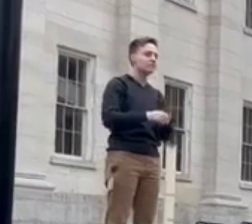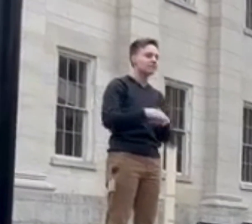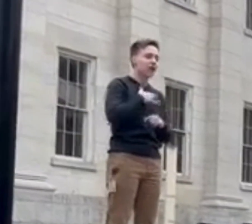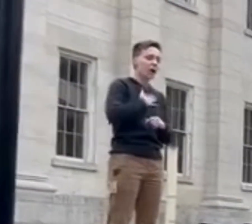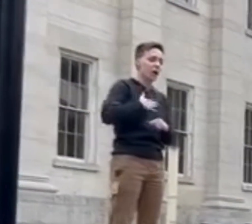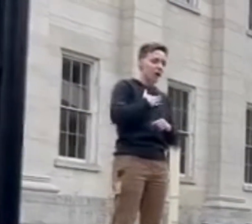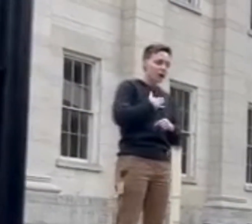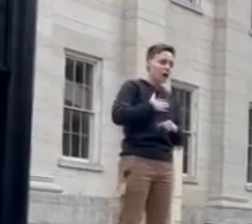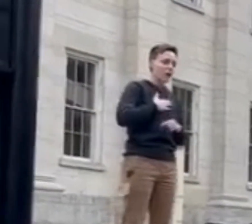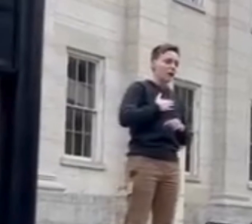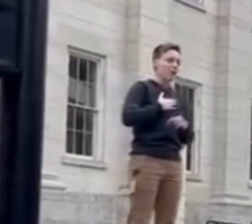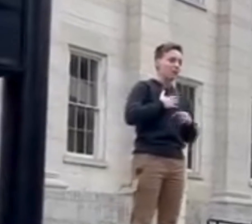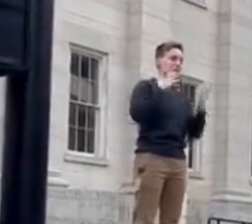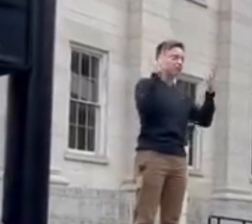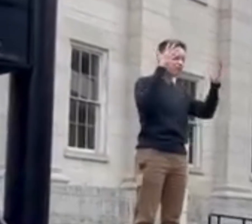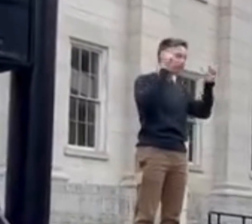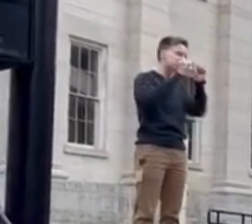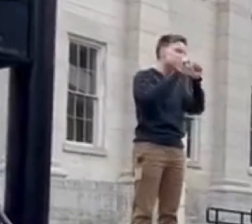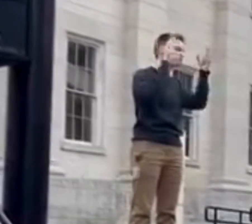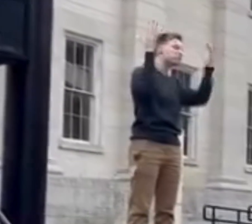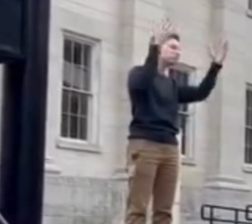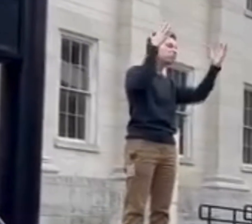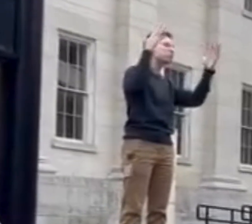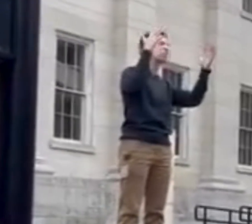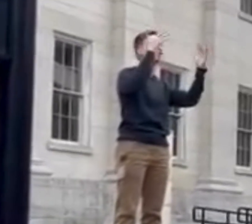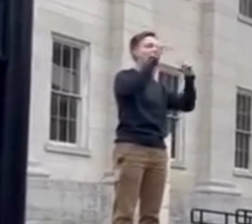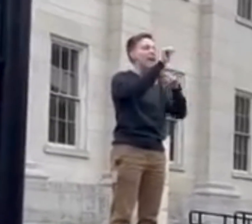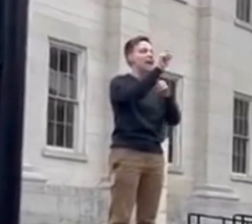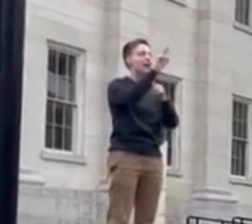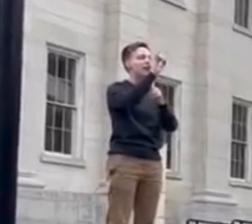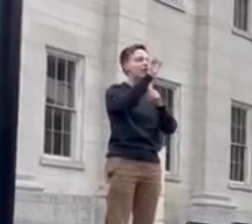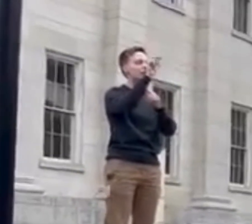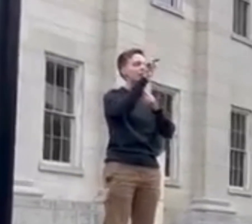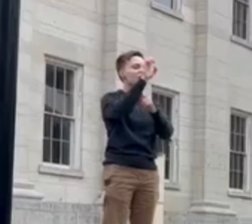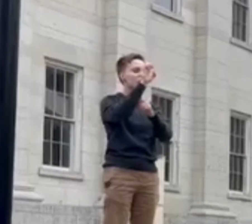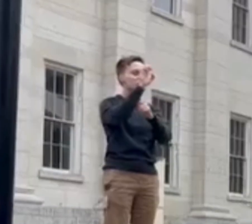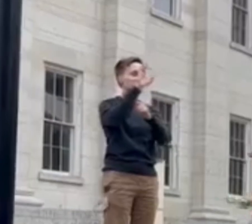Please keep that applause rolling and welcome Ariane Children.